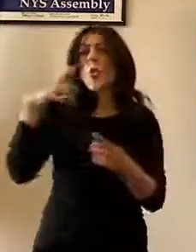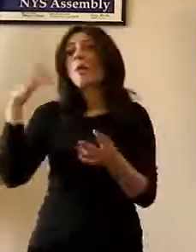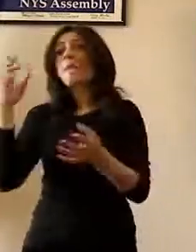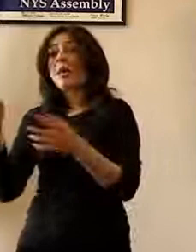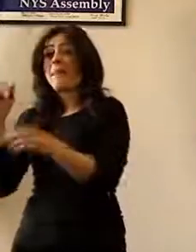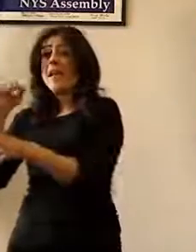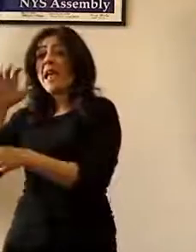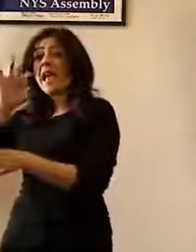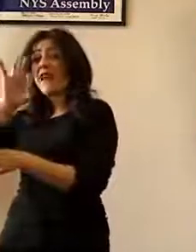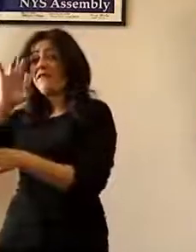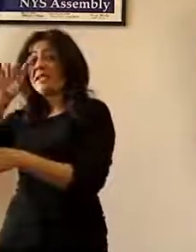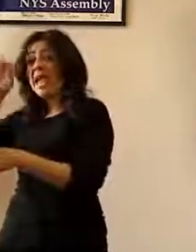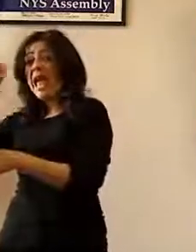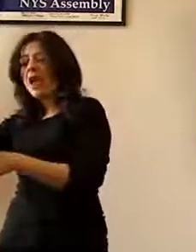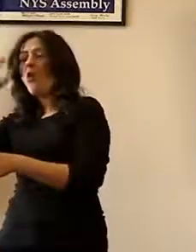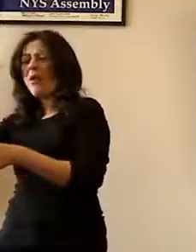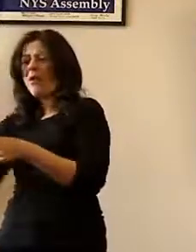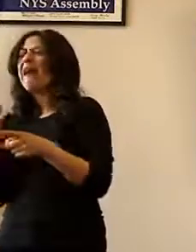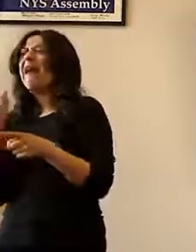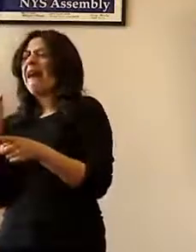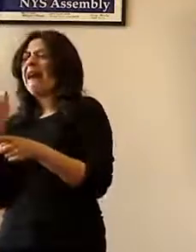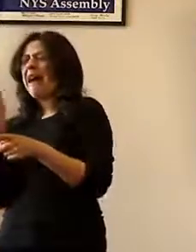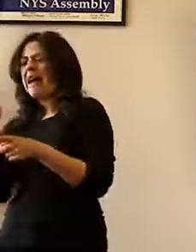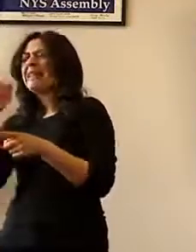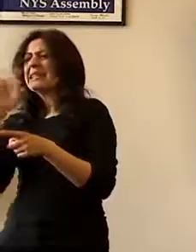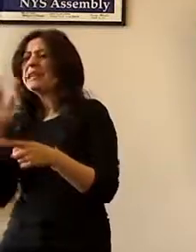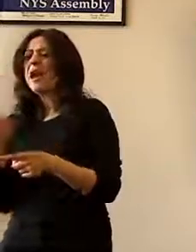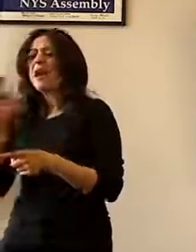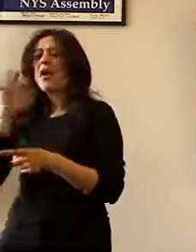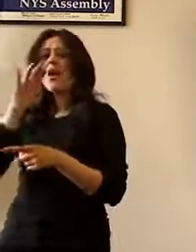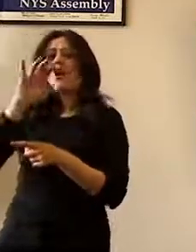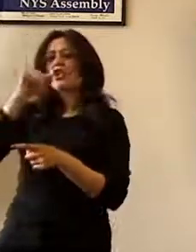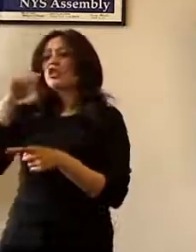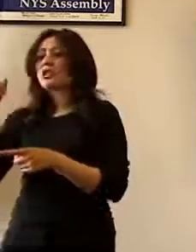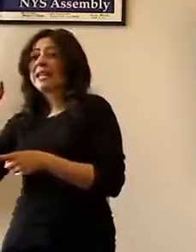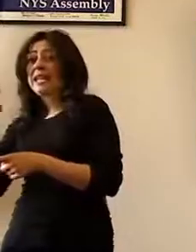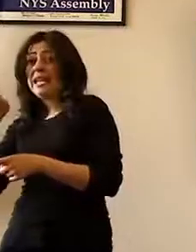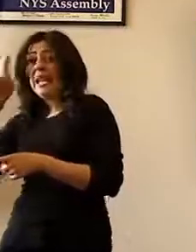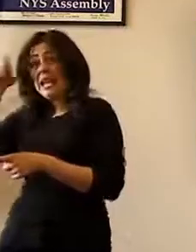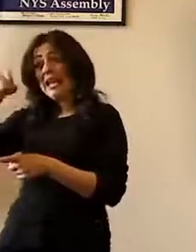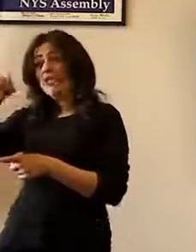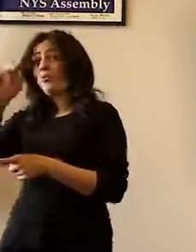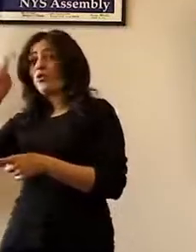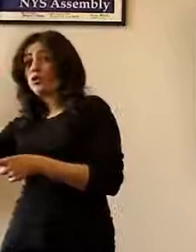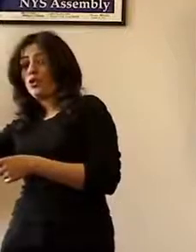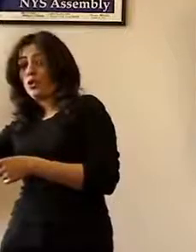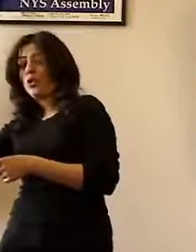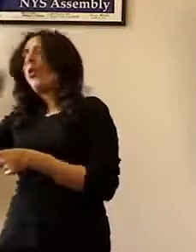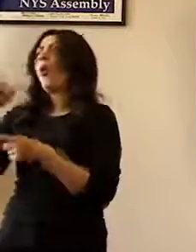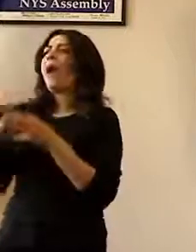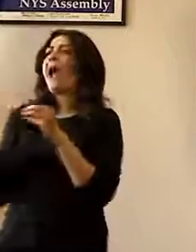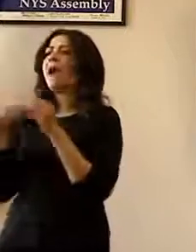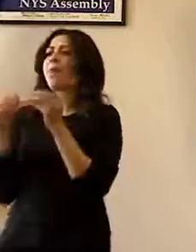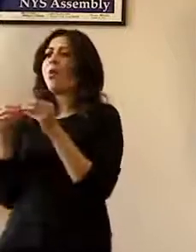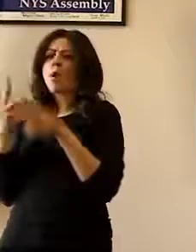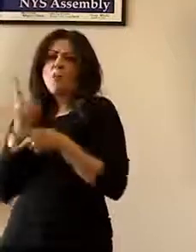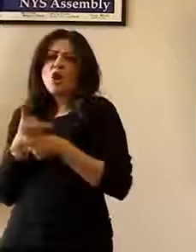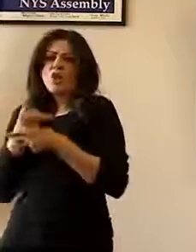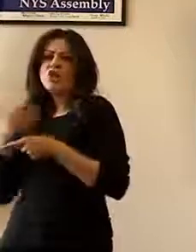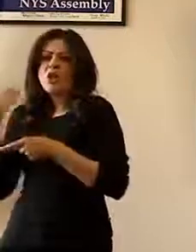if there's any causality or any linkage, and then whether or not someone should take some precautionary step. Does that sound right to